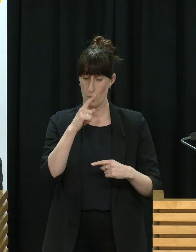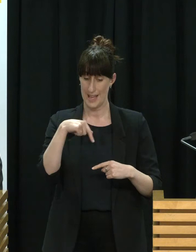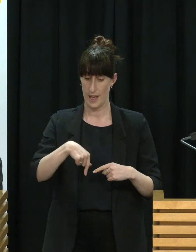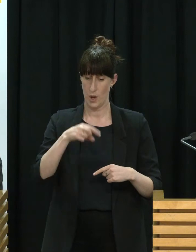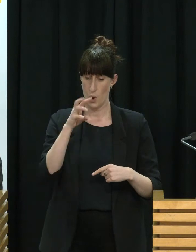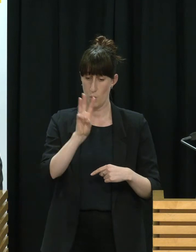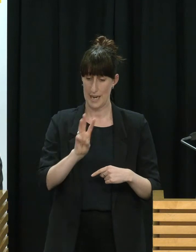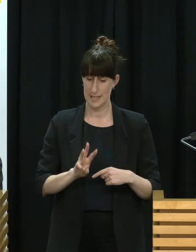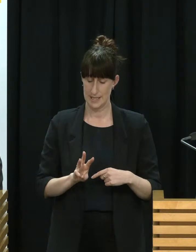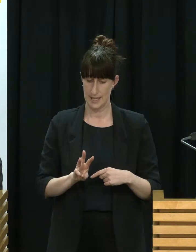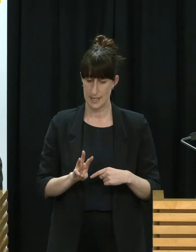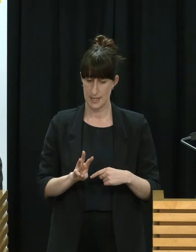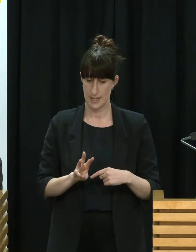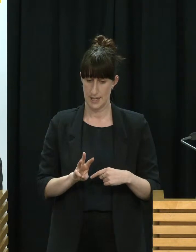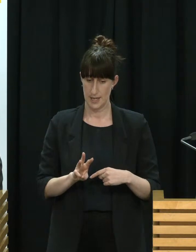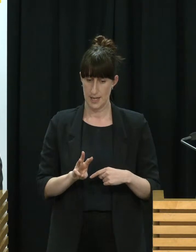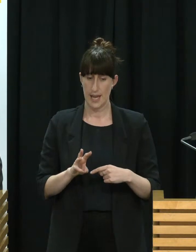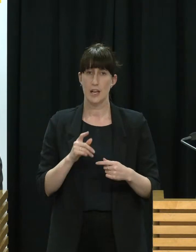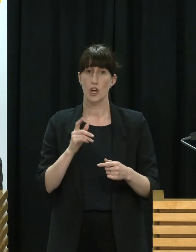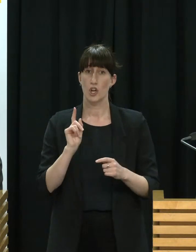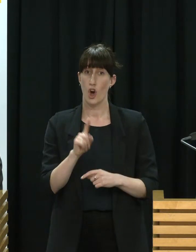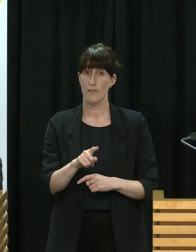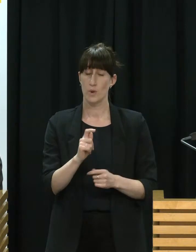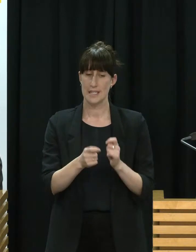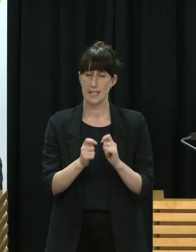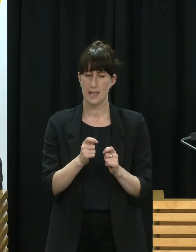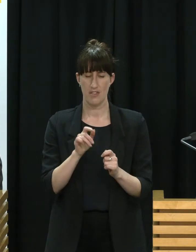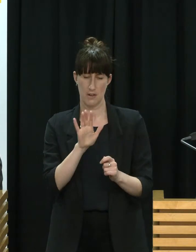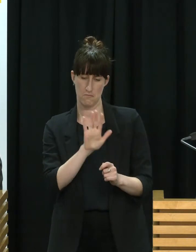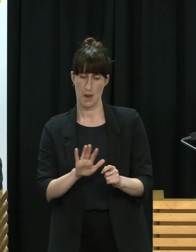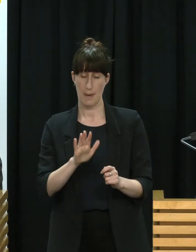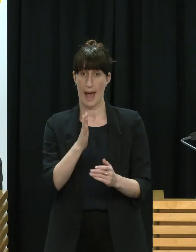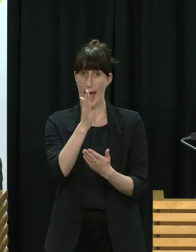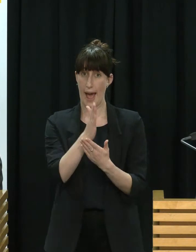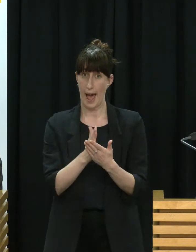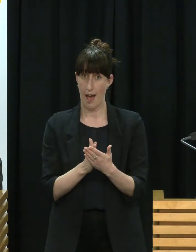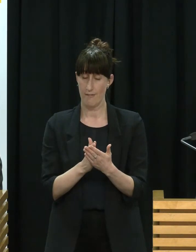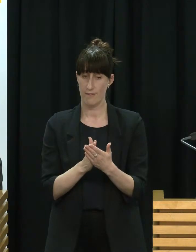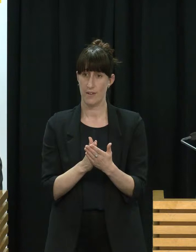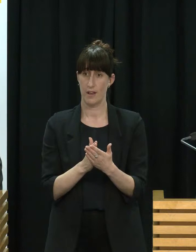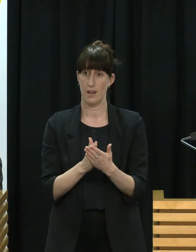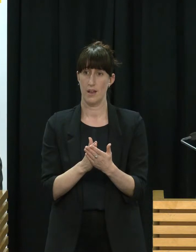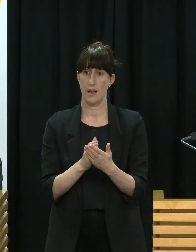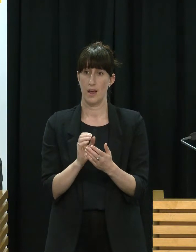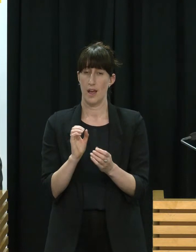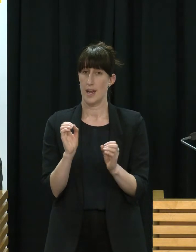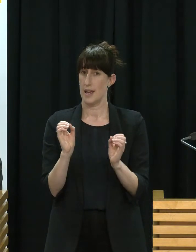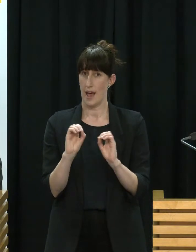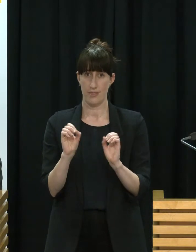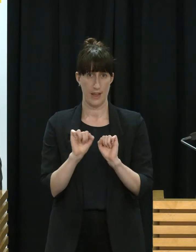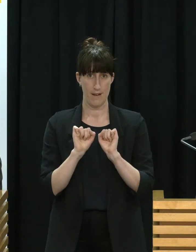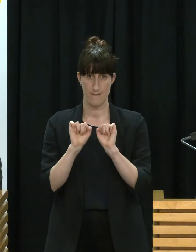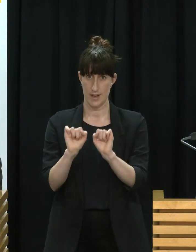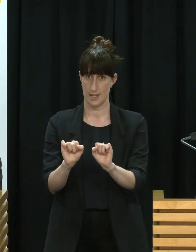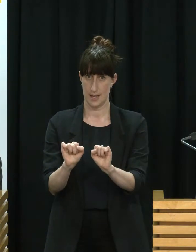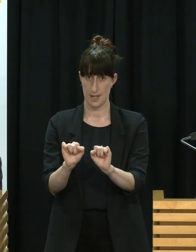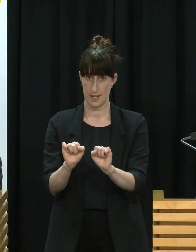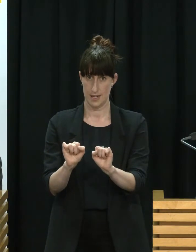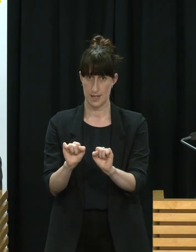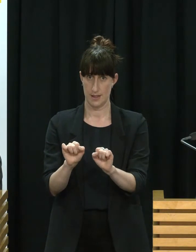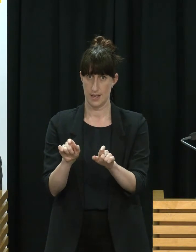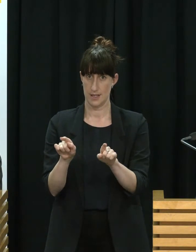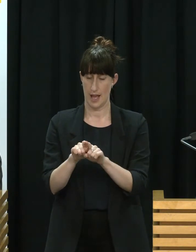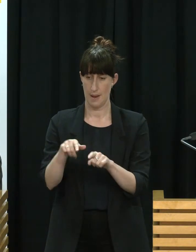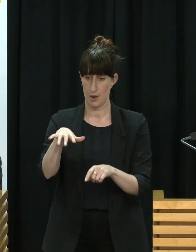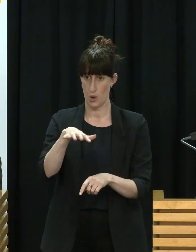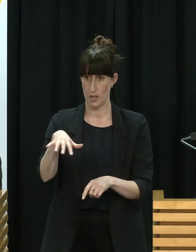people who hadn't been at a location of interest, so they were getting tested because they were symptomatic. We obviously don't get 2,000 tests every day out of Wellington. Is this indicating that people outside of a